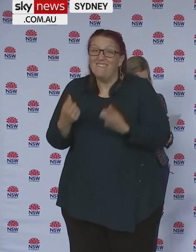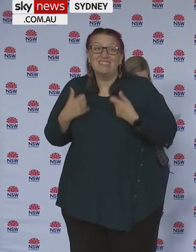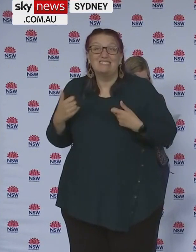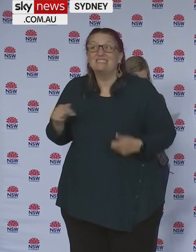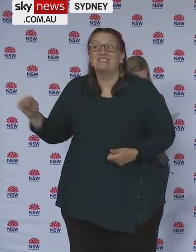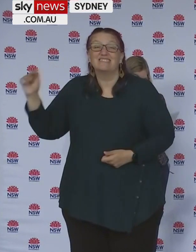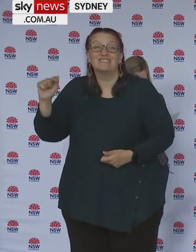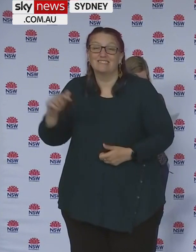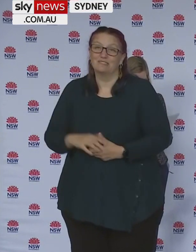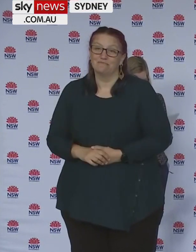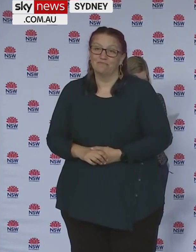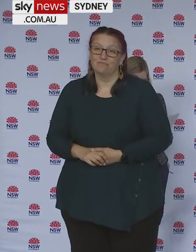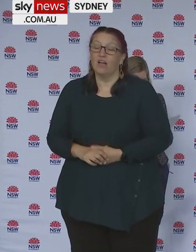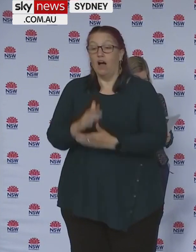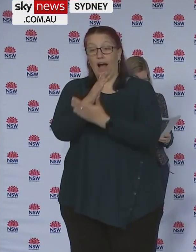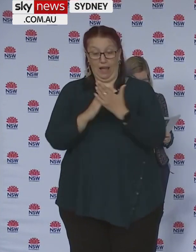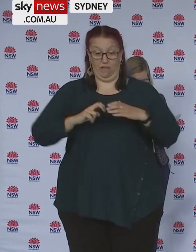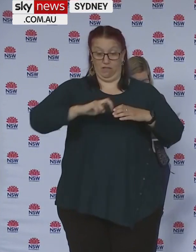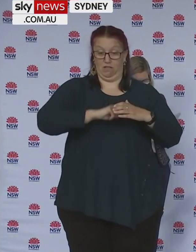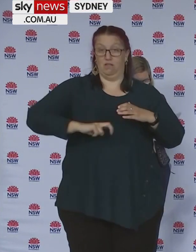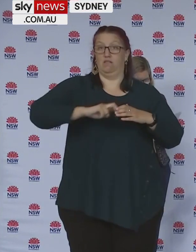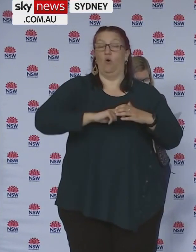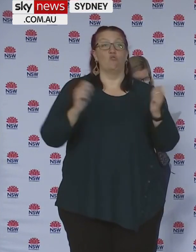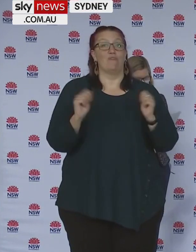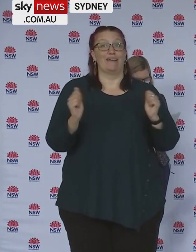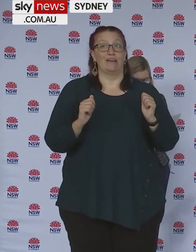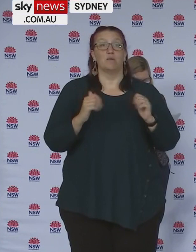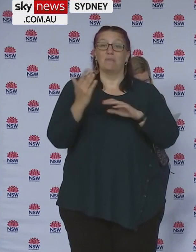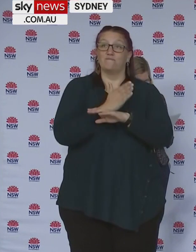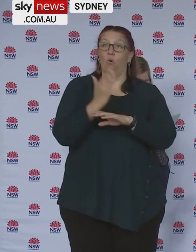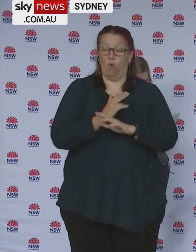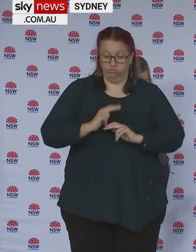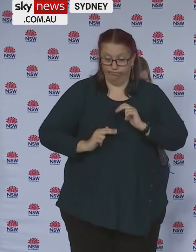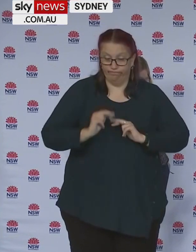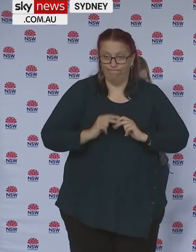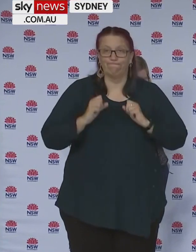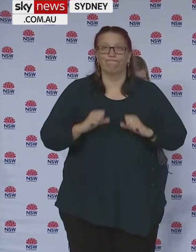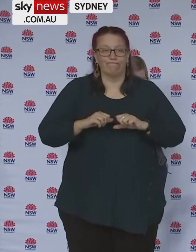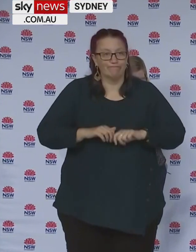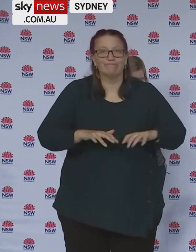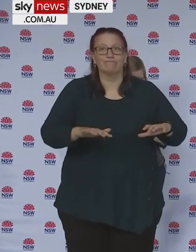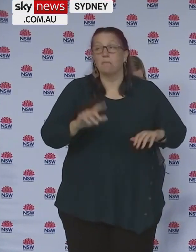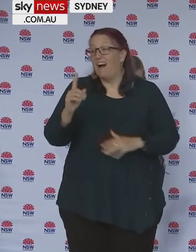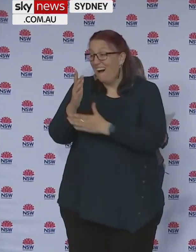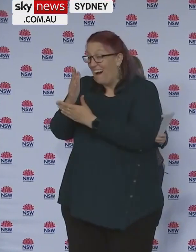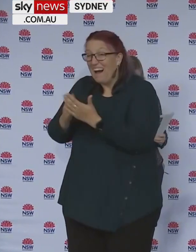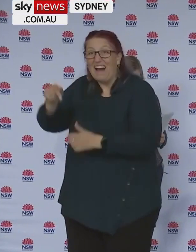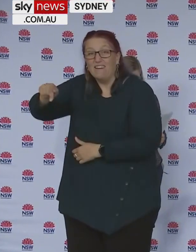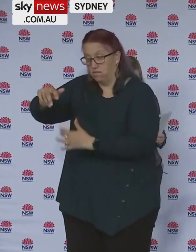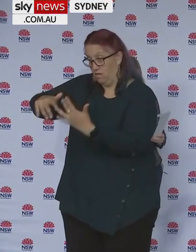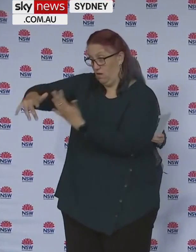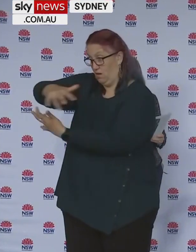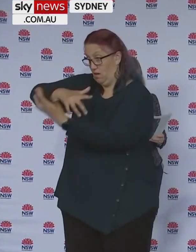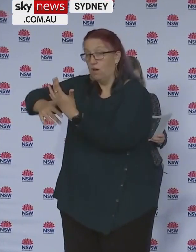isolation for all or part of their infectious period, the fact that half were in the community for at least a few days